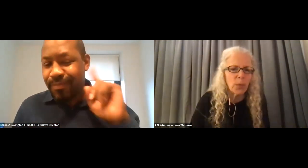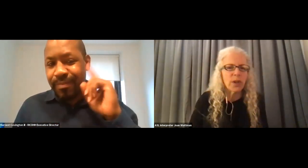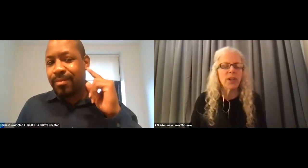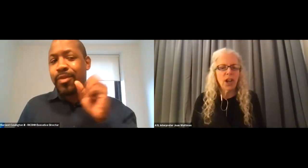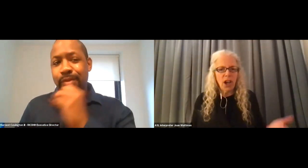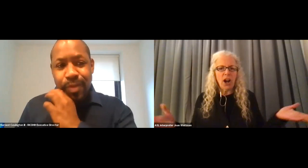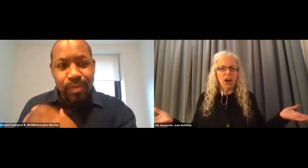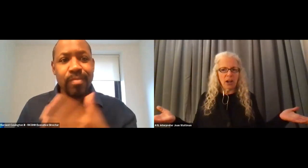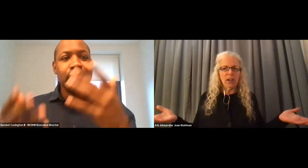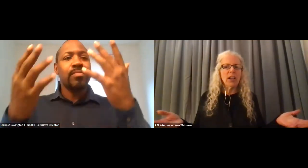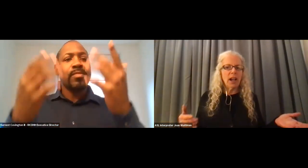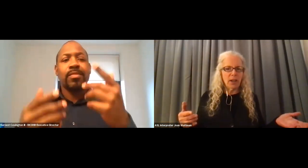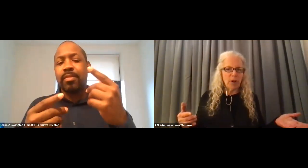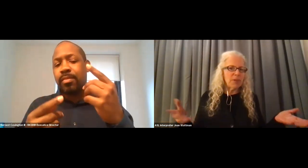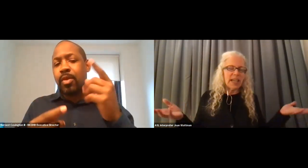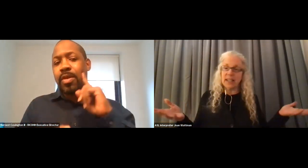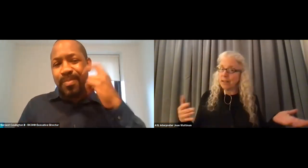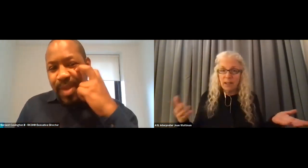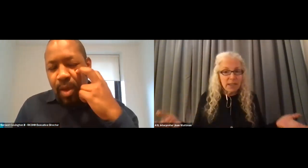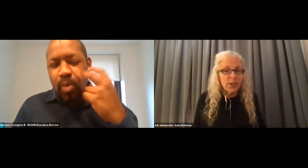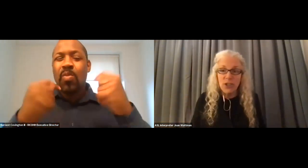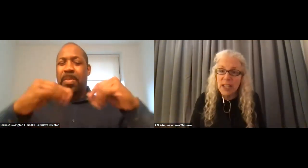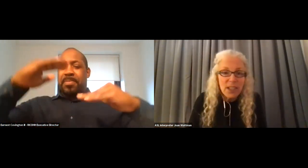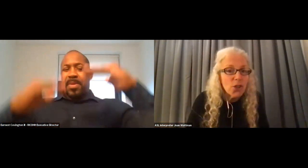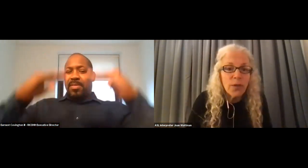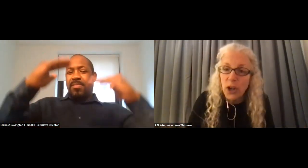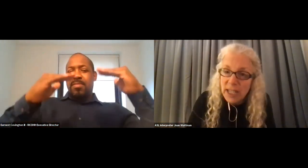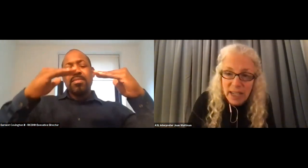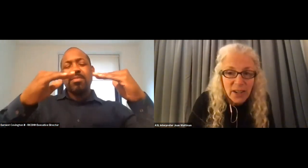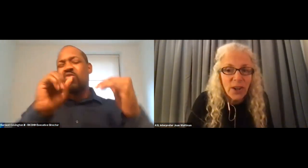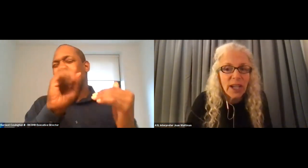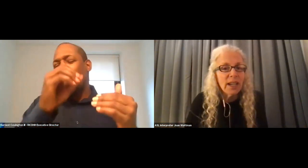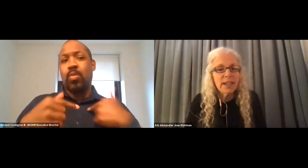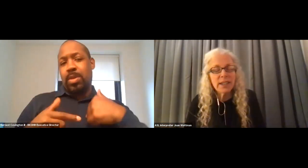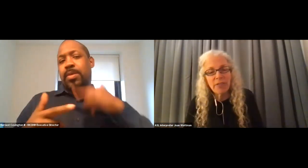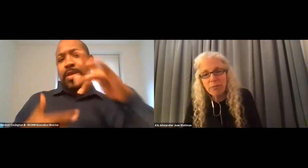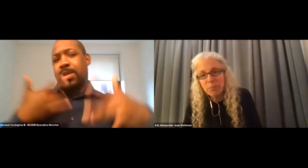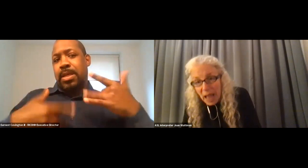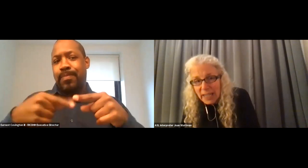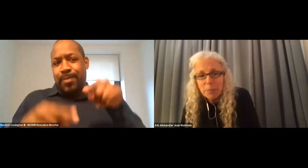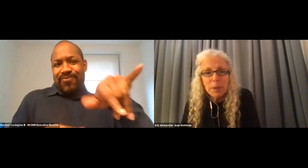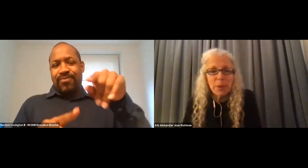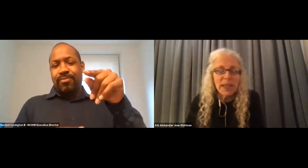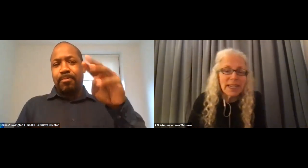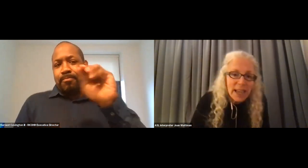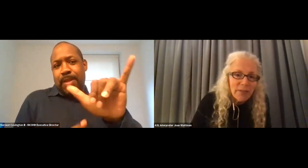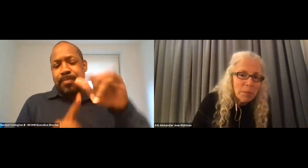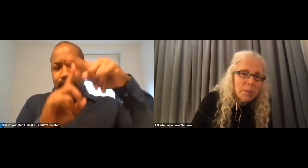we are representing senior citizens who've lost their hearing, deaf blind people, late deafened people,